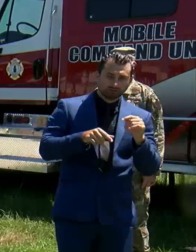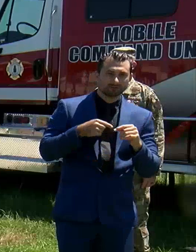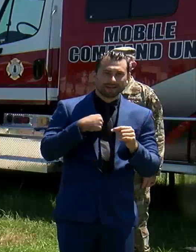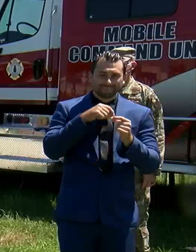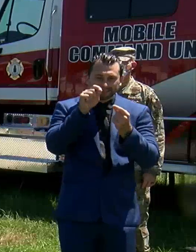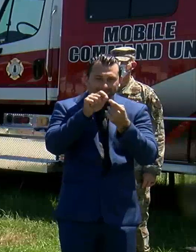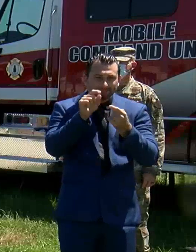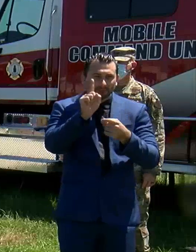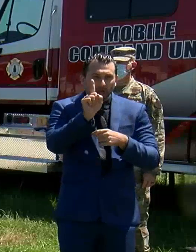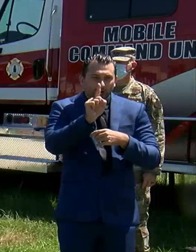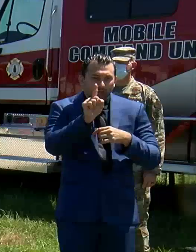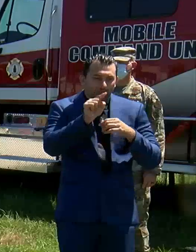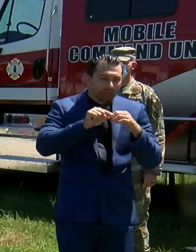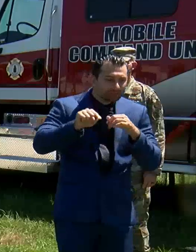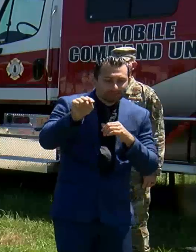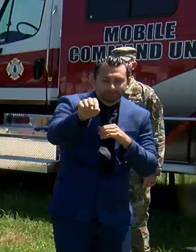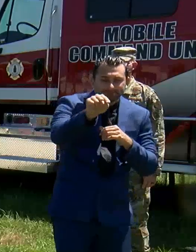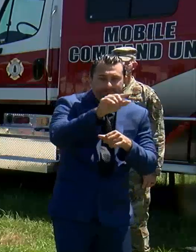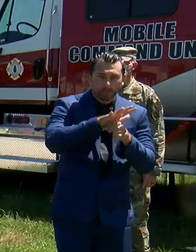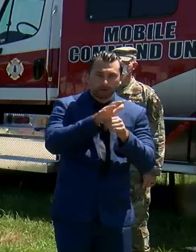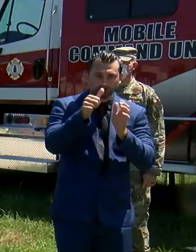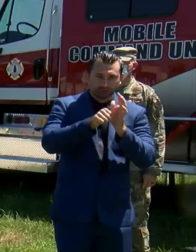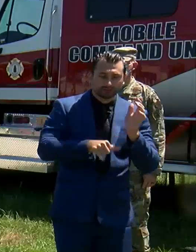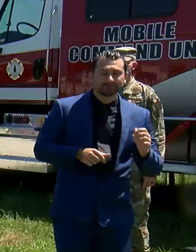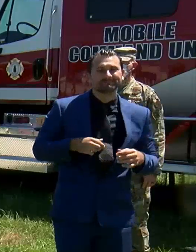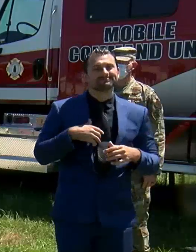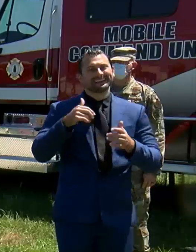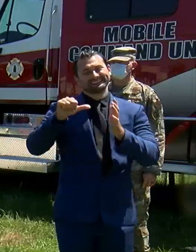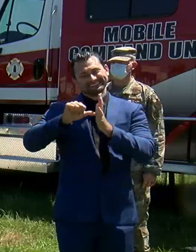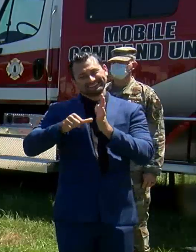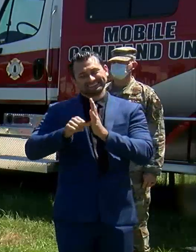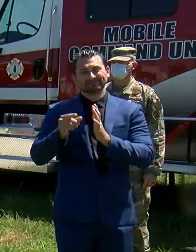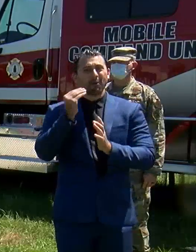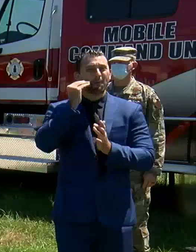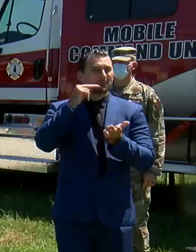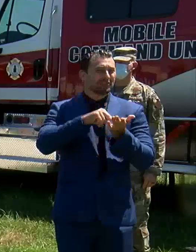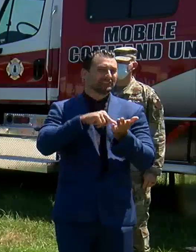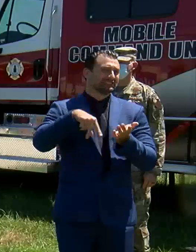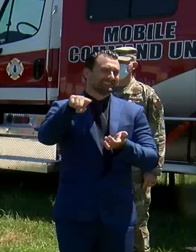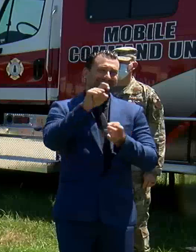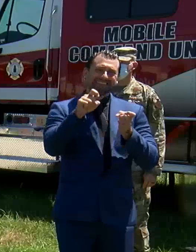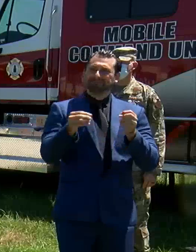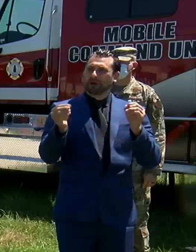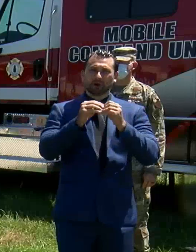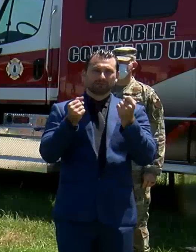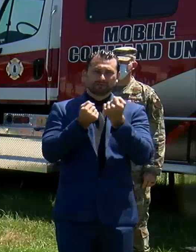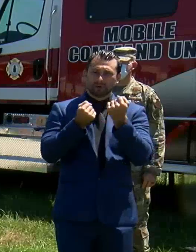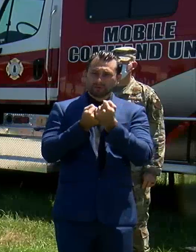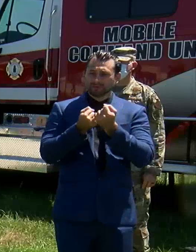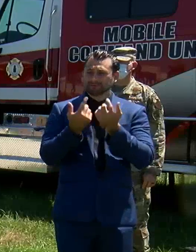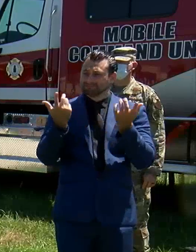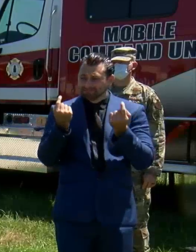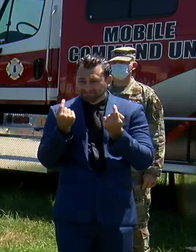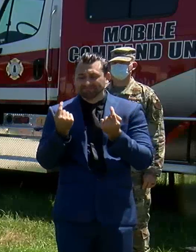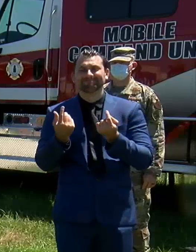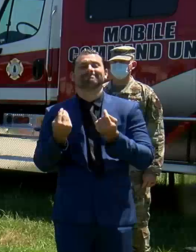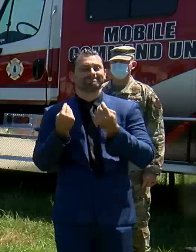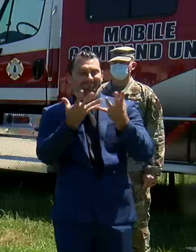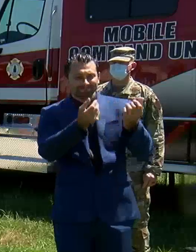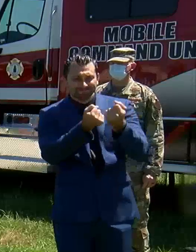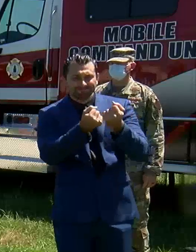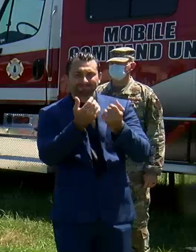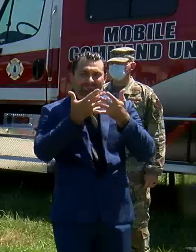adequate support. So we are actually doing an actual emergency rule that was issued